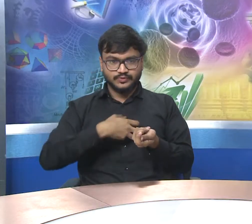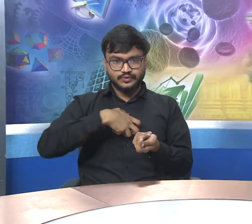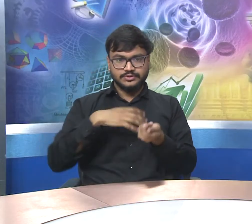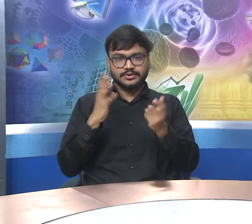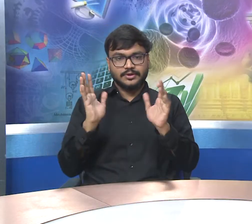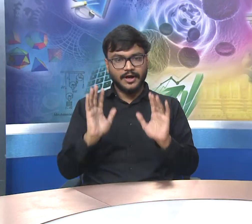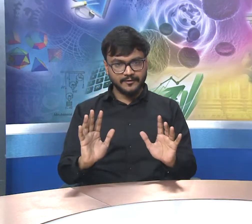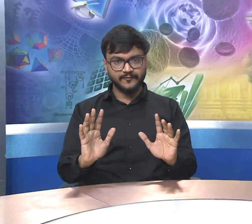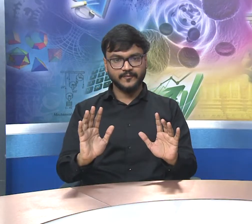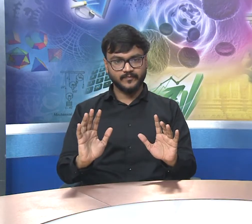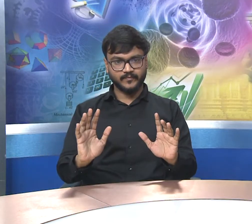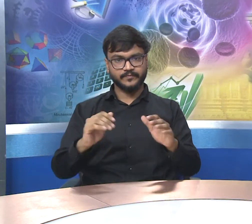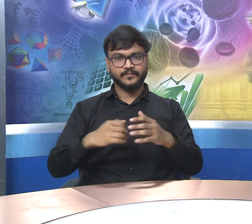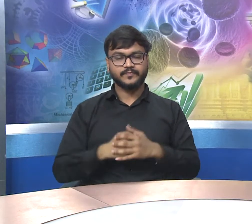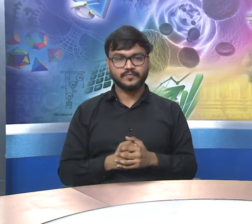standard variety.